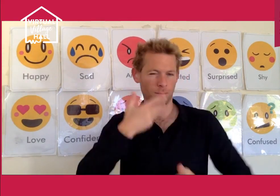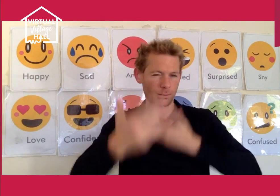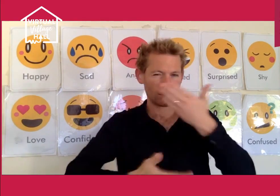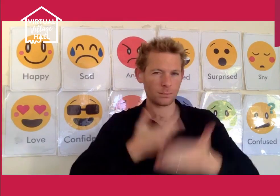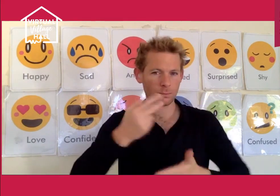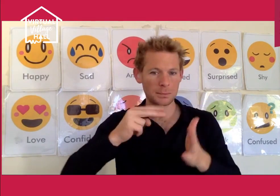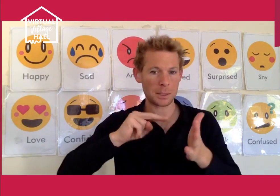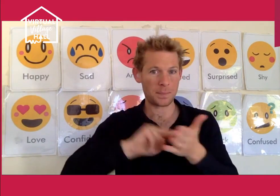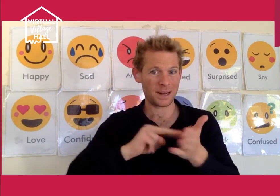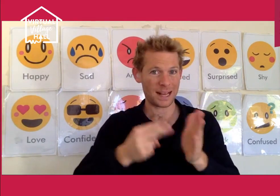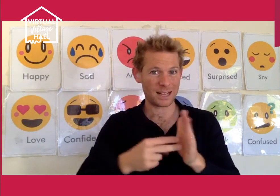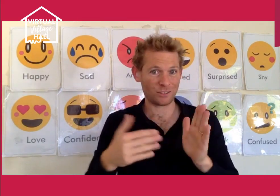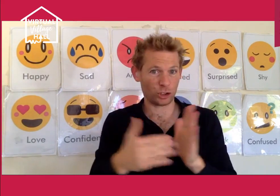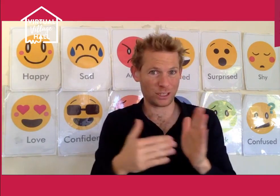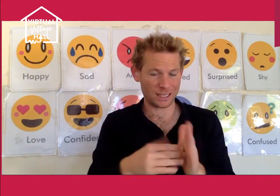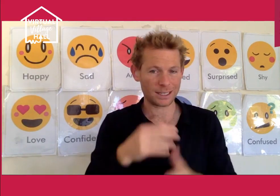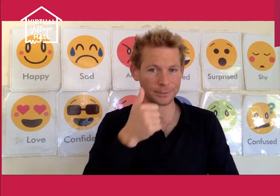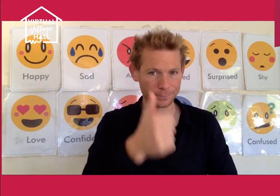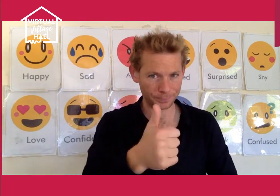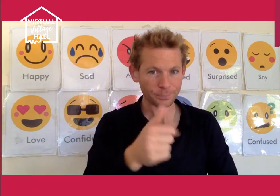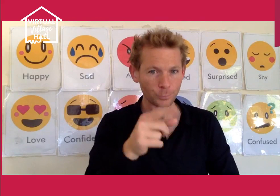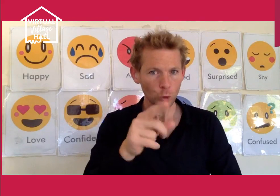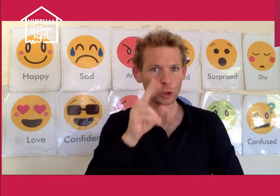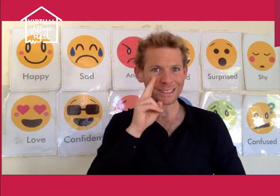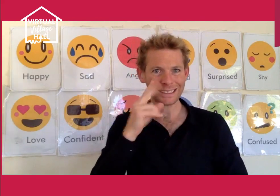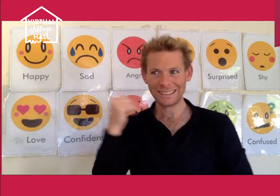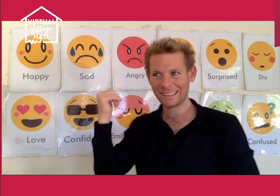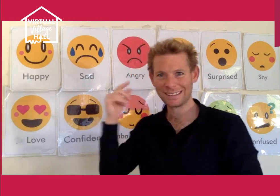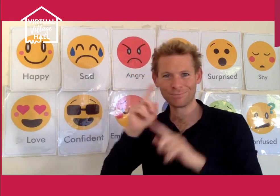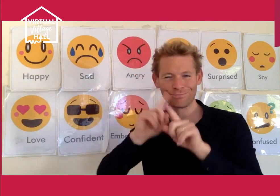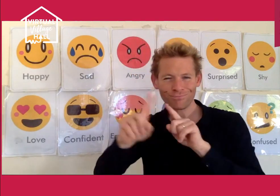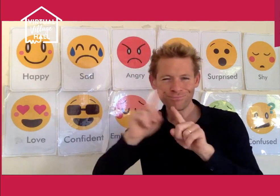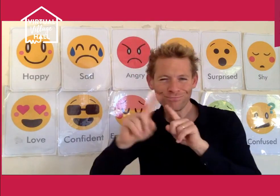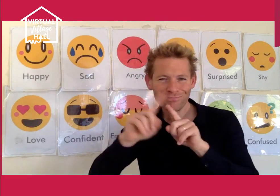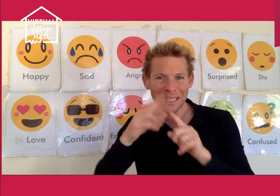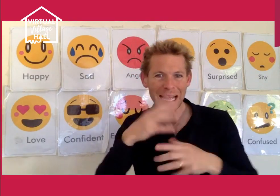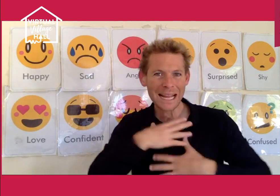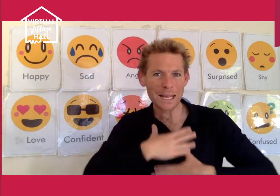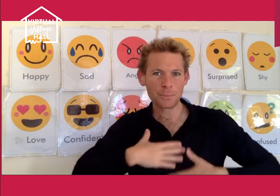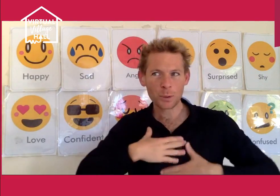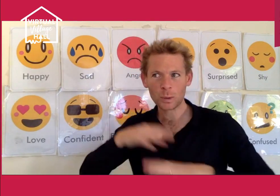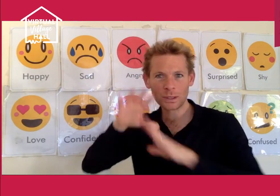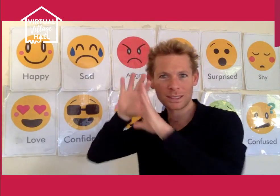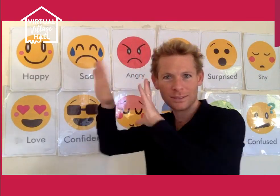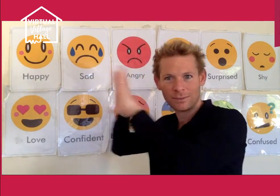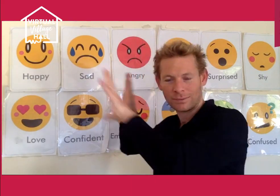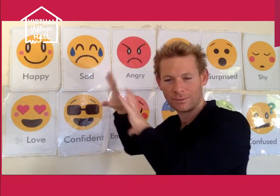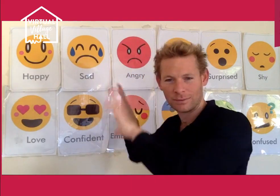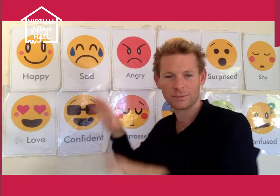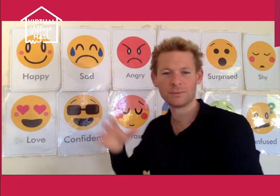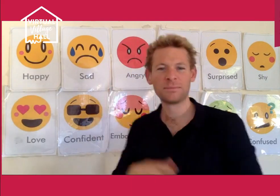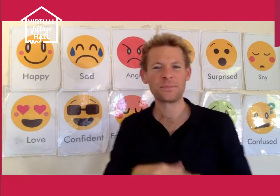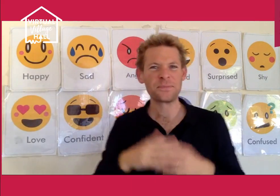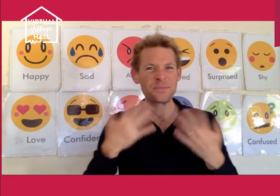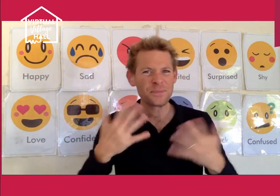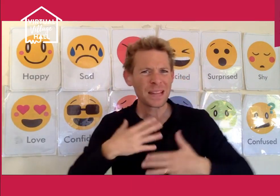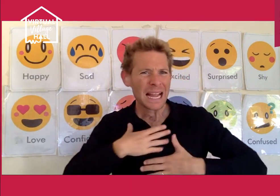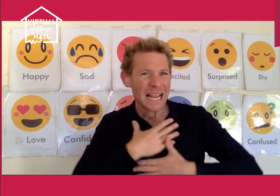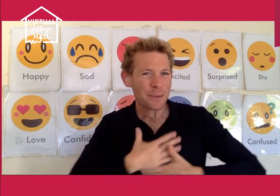Okay, so I'm going to explain the plan for today. You can see we've got lots of different emotions, the pictures